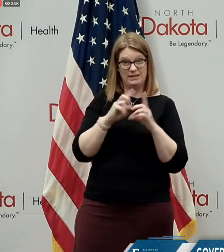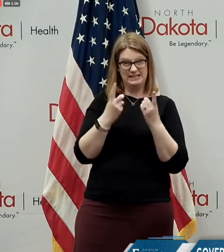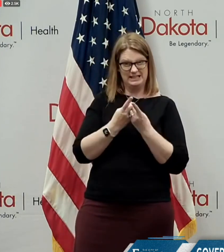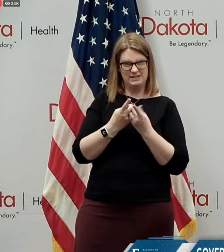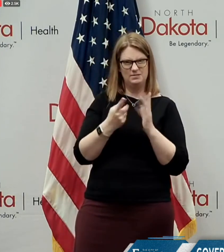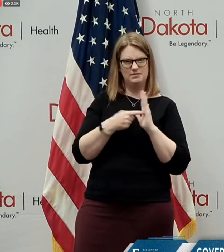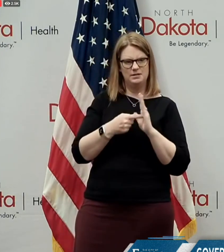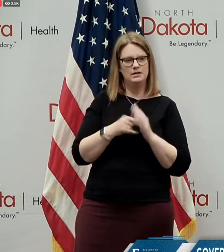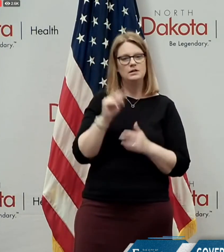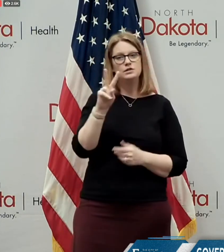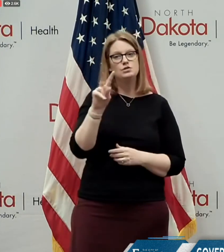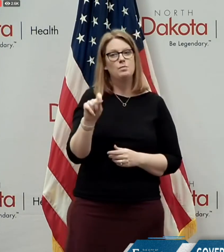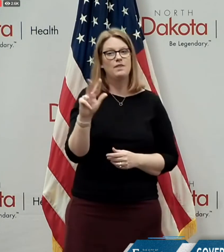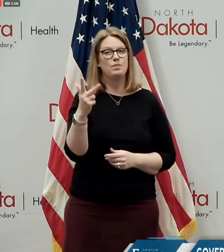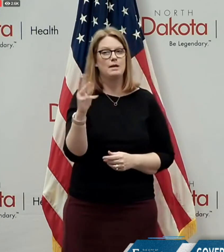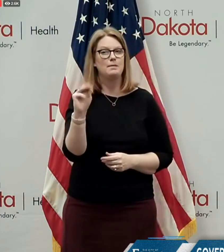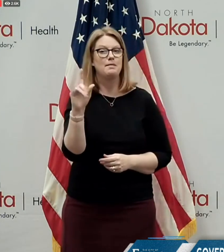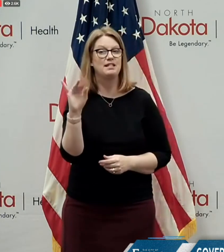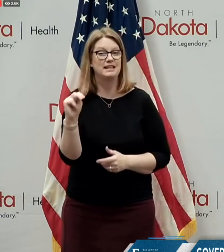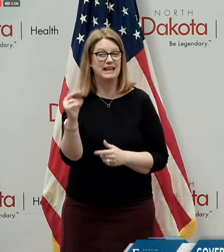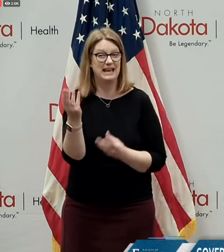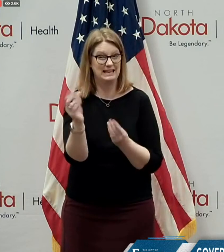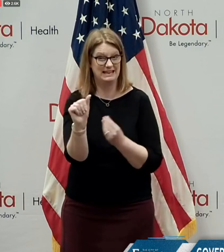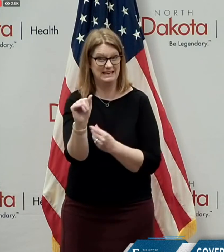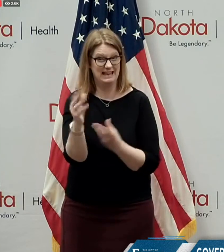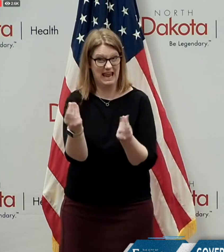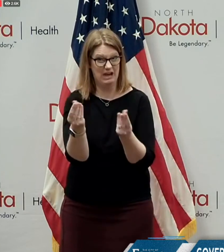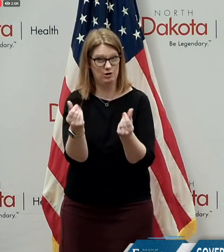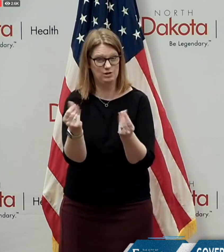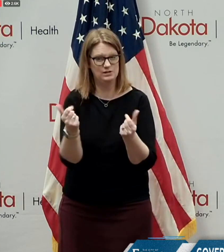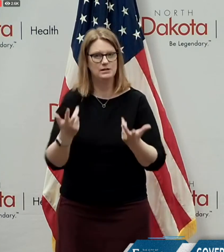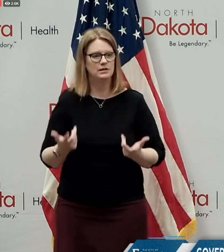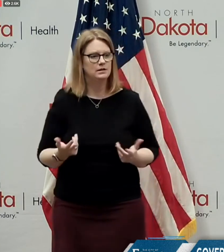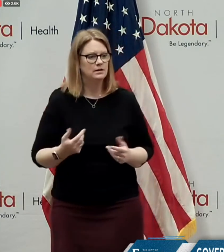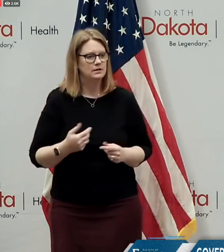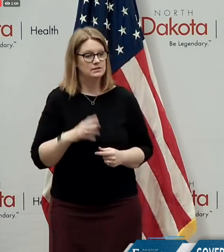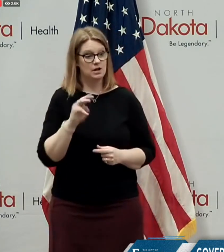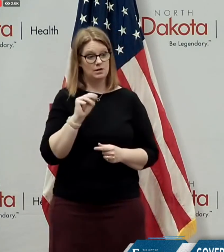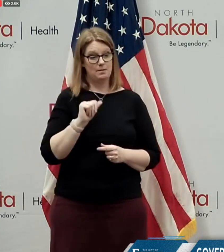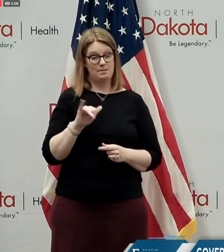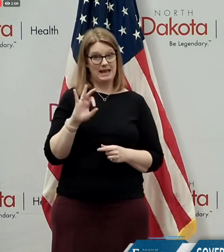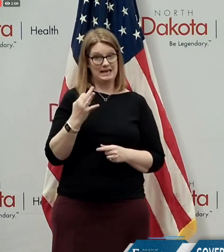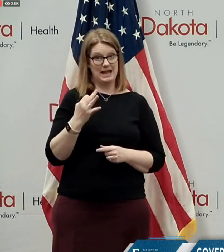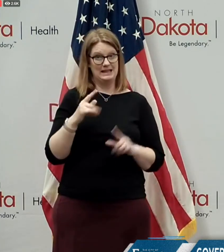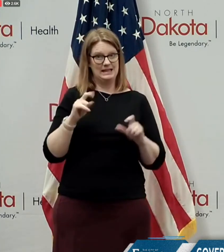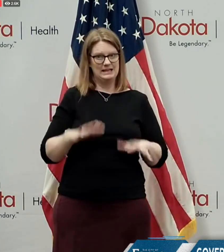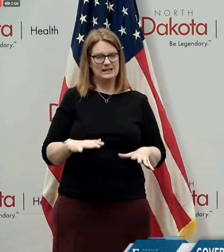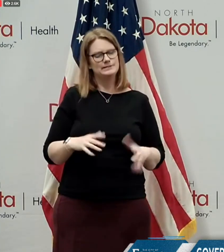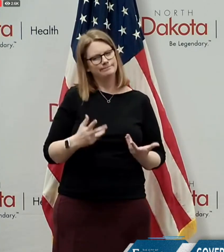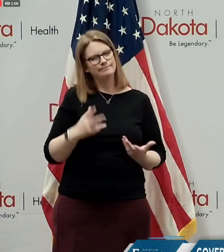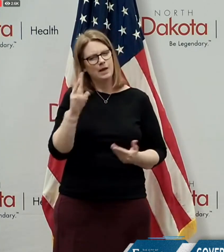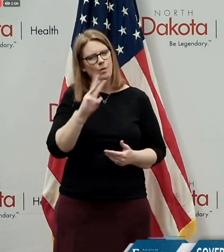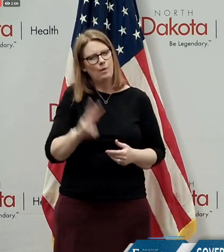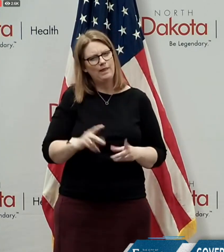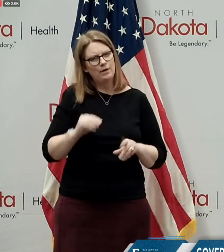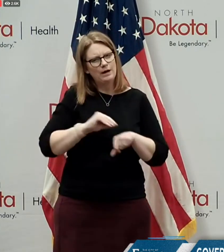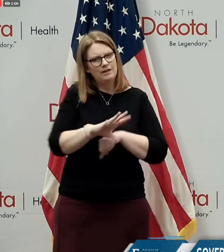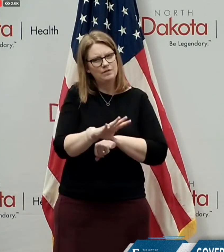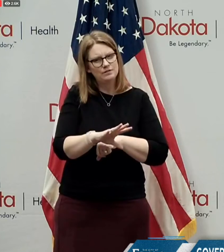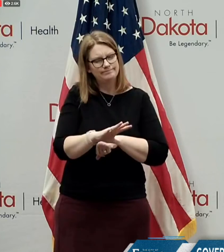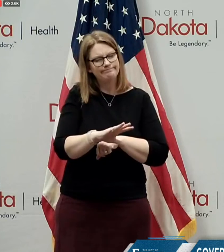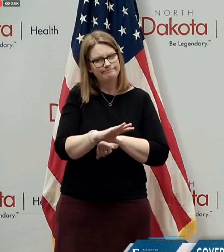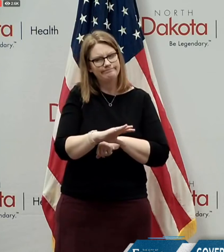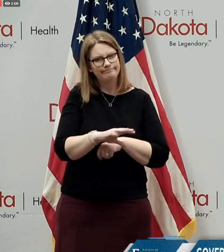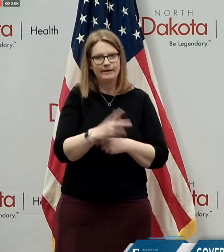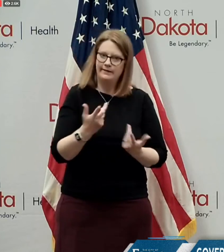that 2.3 million acres, the biggest part that we seen from the May 9th test, again, the weather played a factor. We had snow.